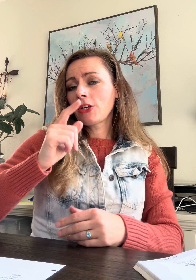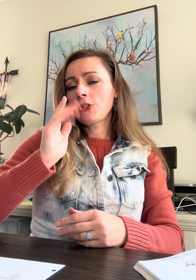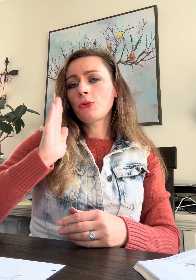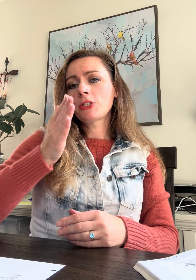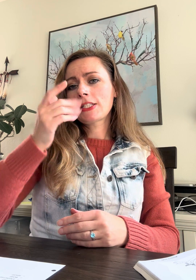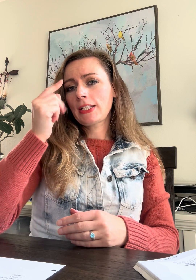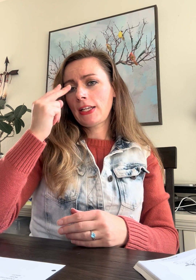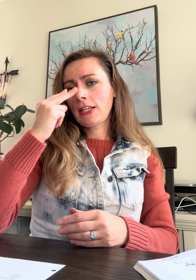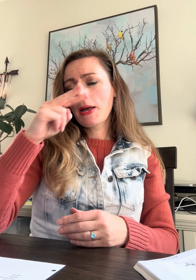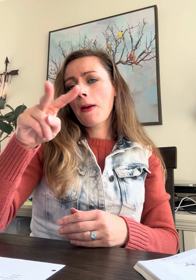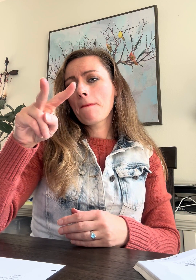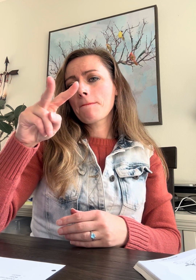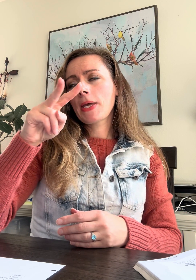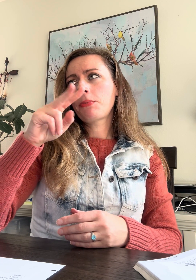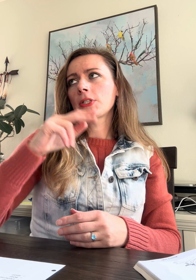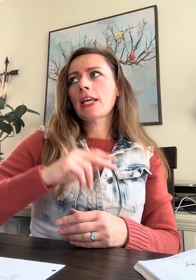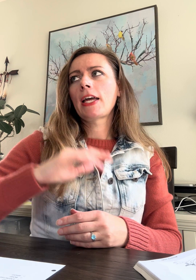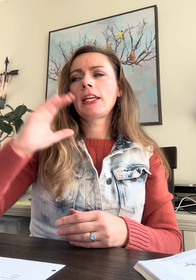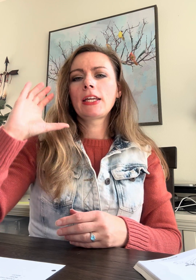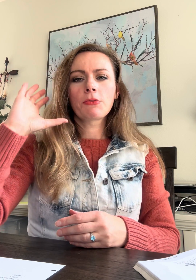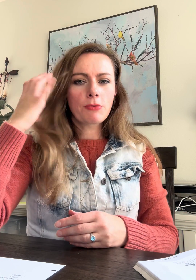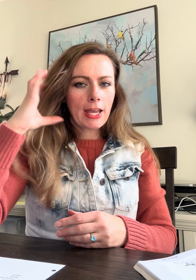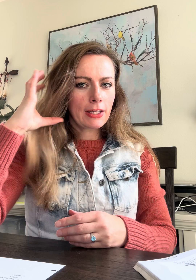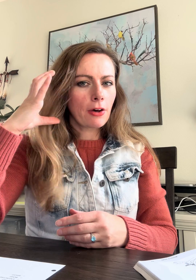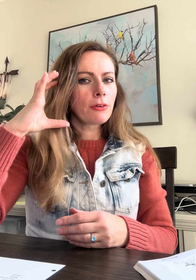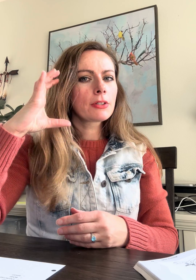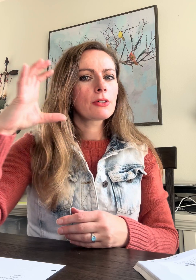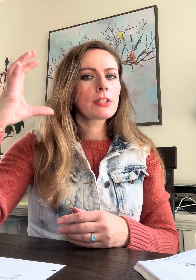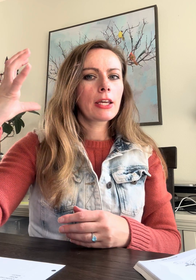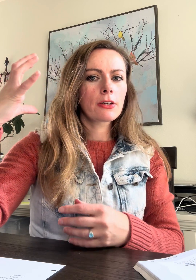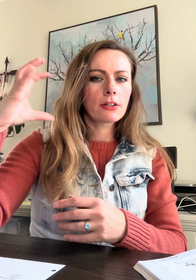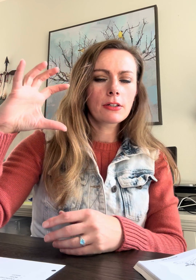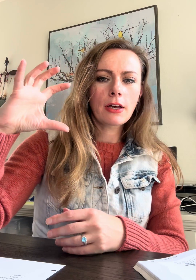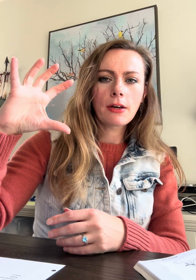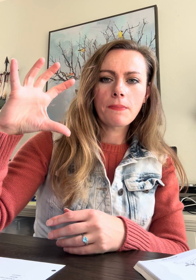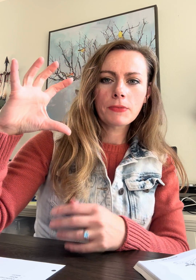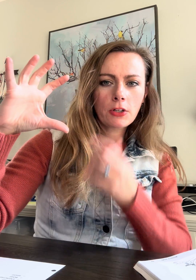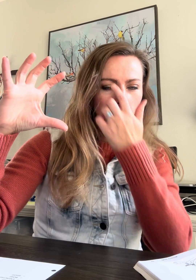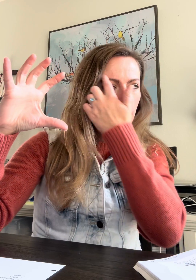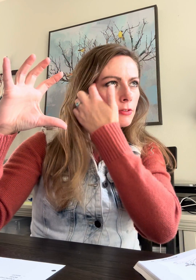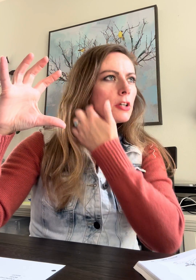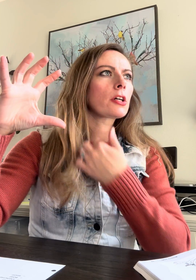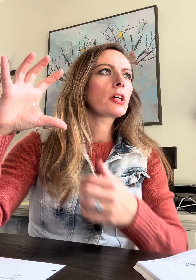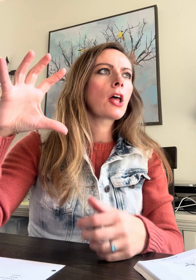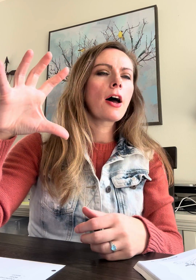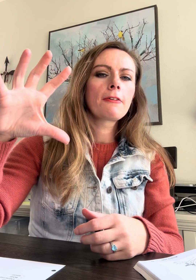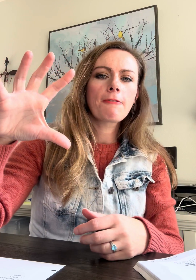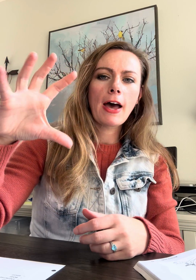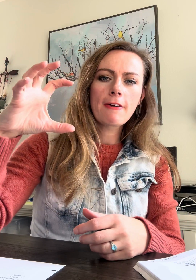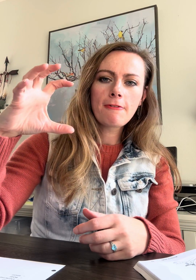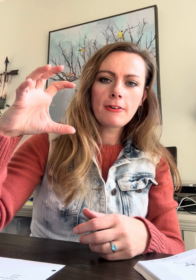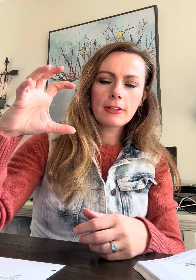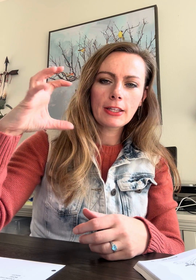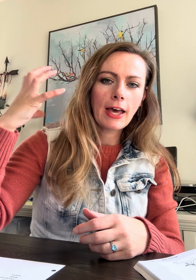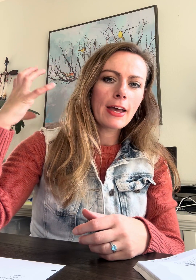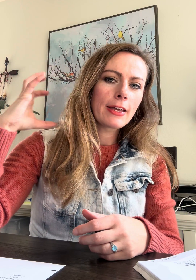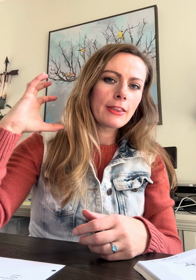you will see people signing radio. So take your curved or your clawed 5 like that, and then